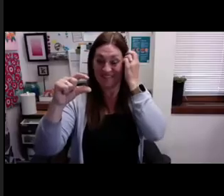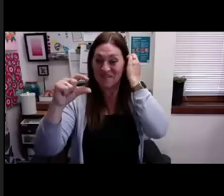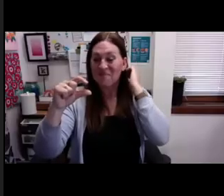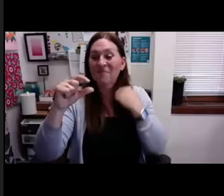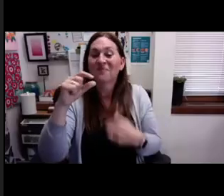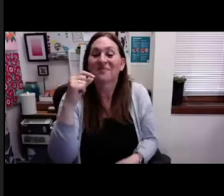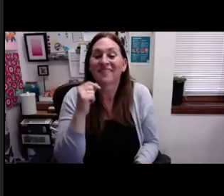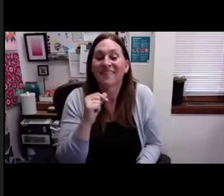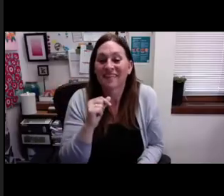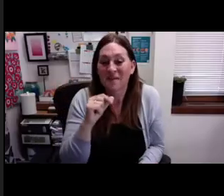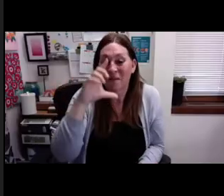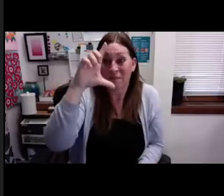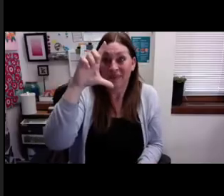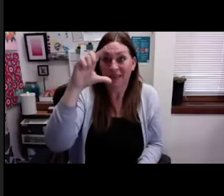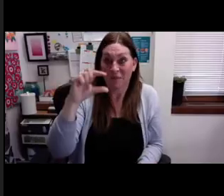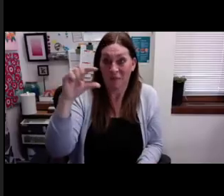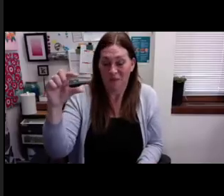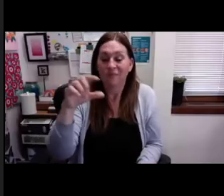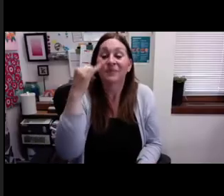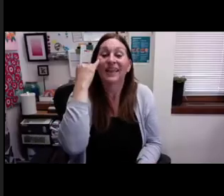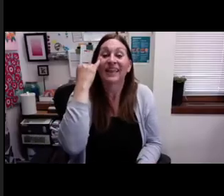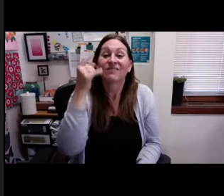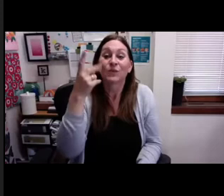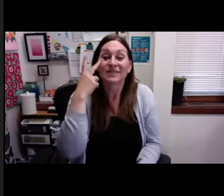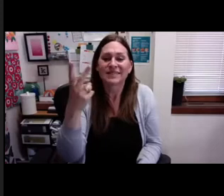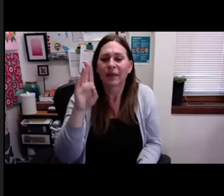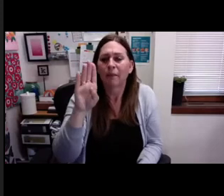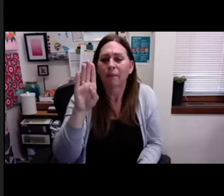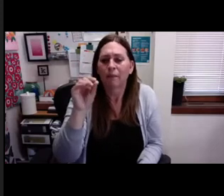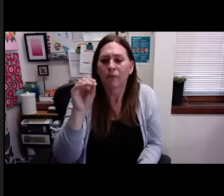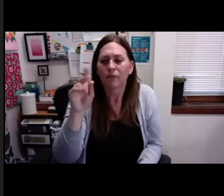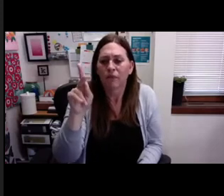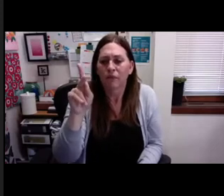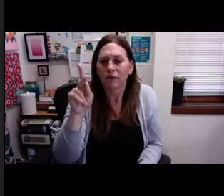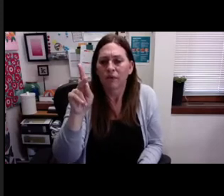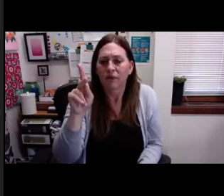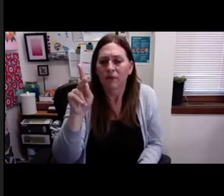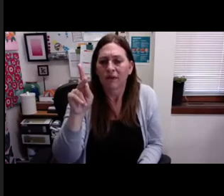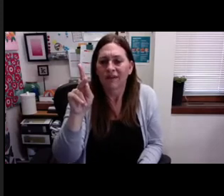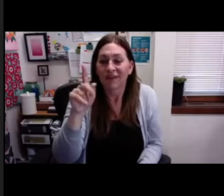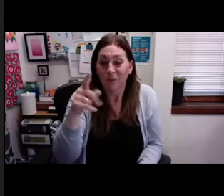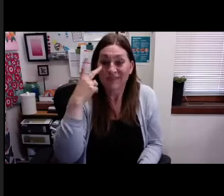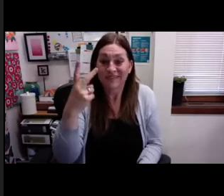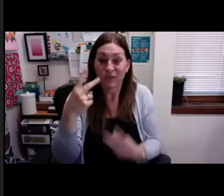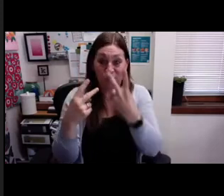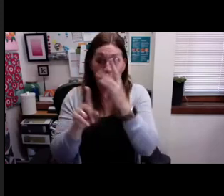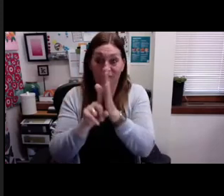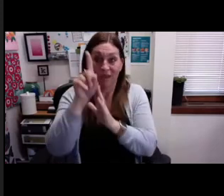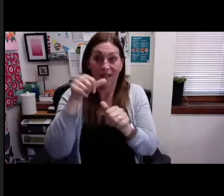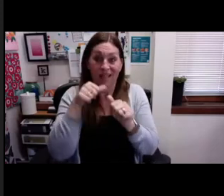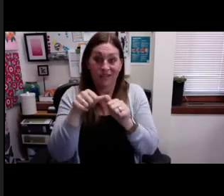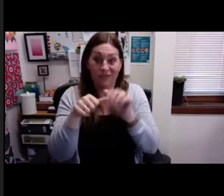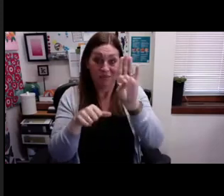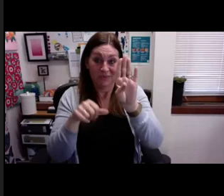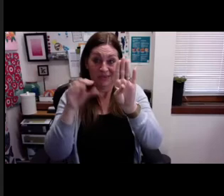goes down, B, A, and then T is also small. So big, small, small. And so if you saw the word book,